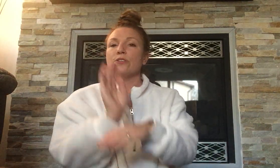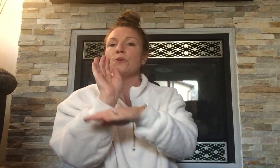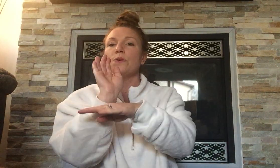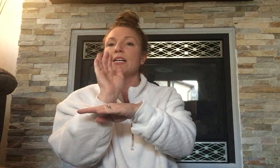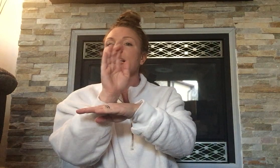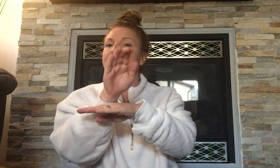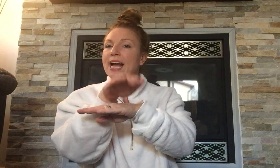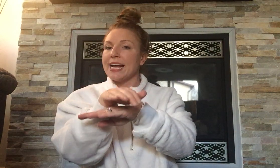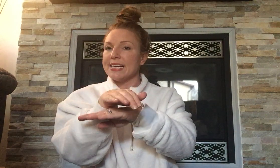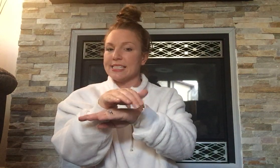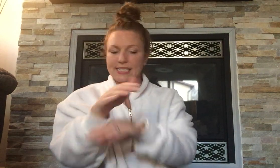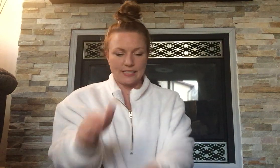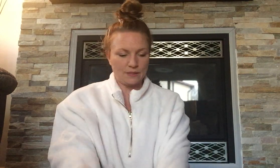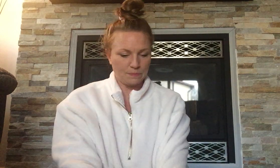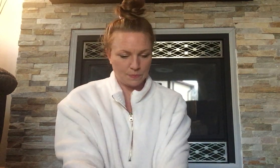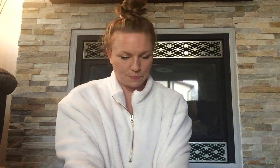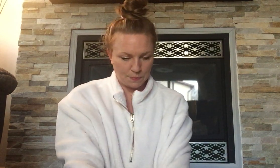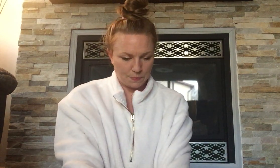into night."